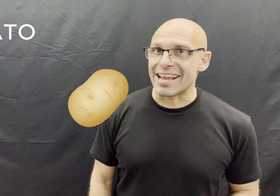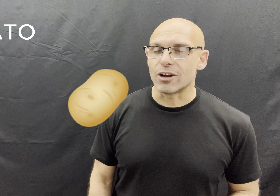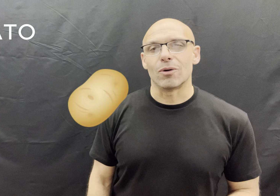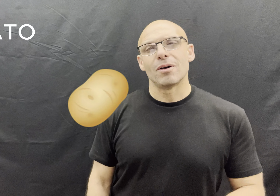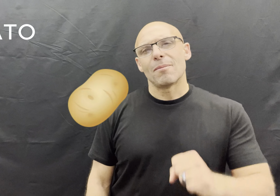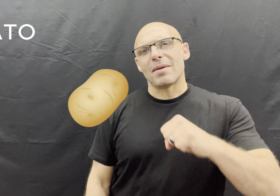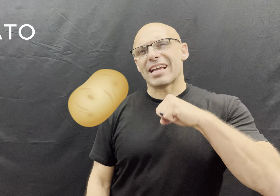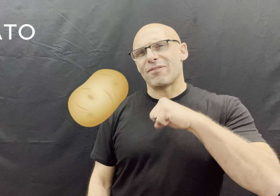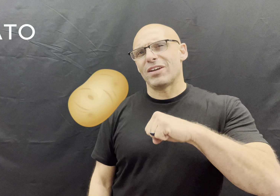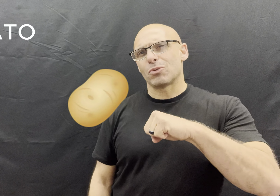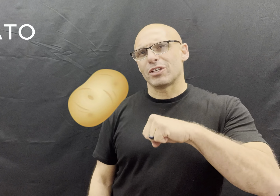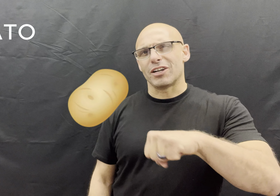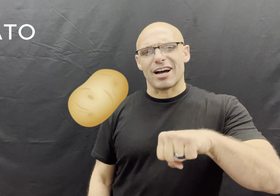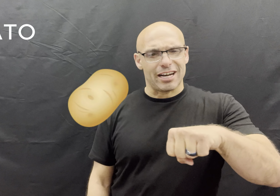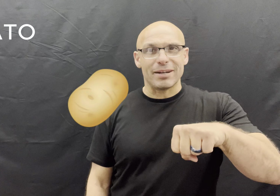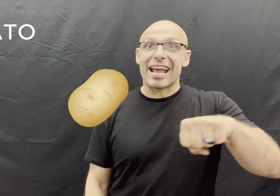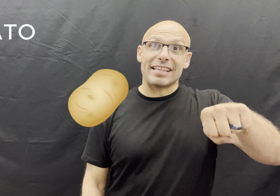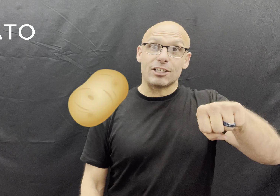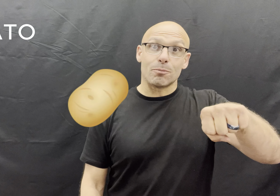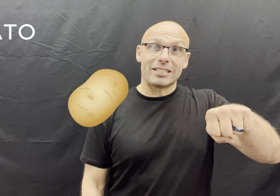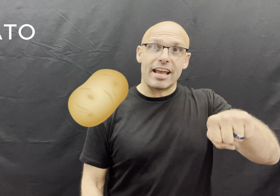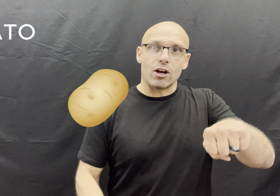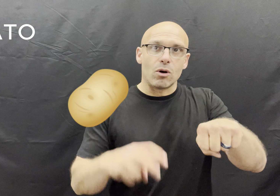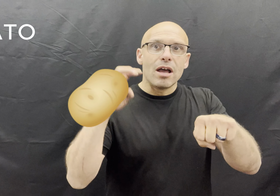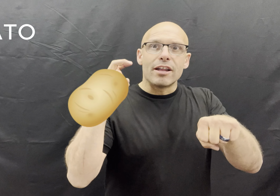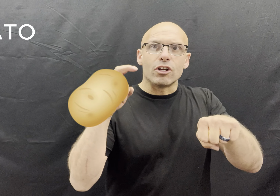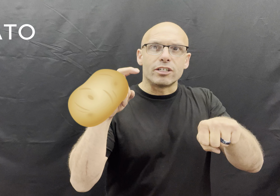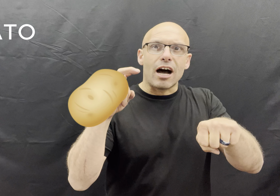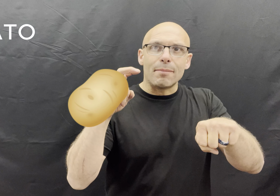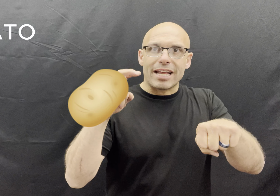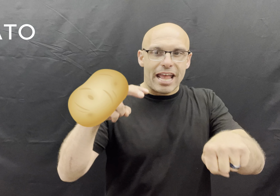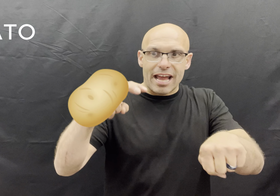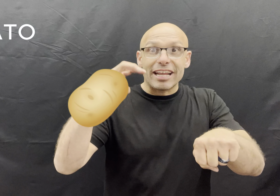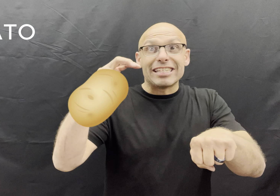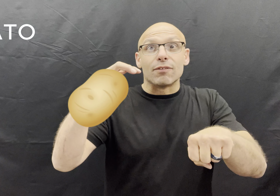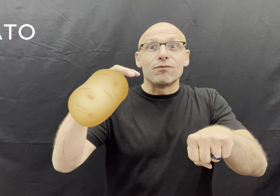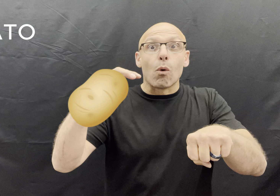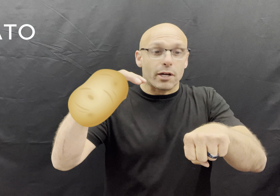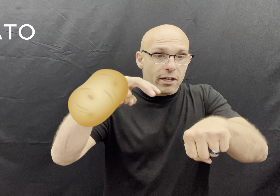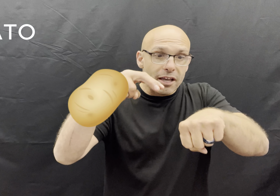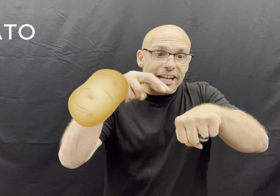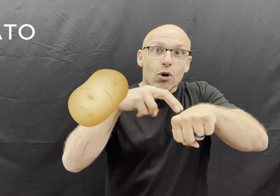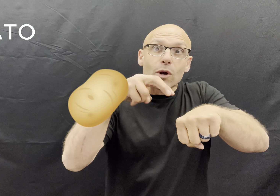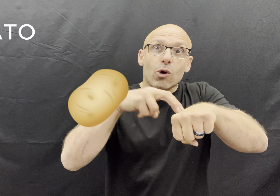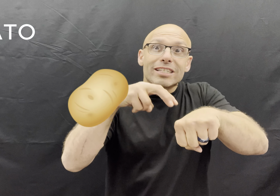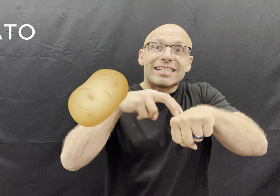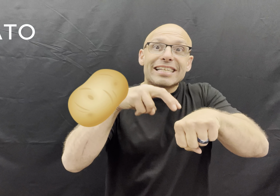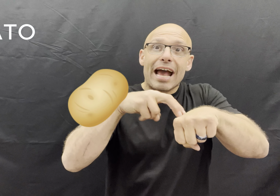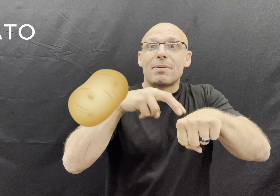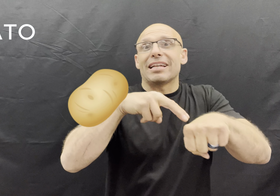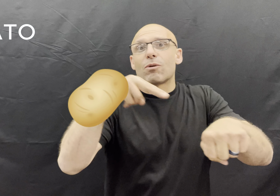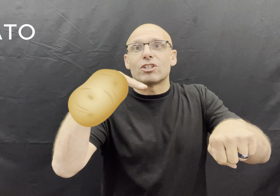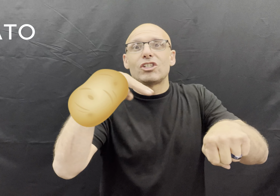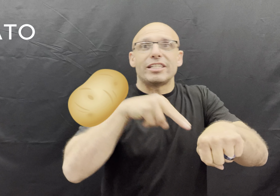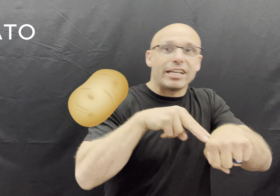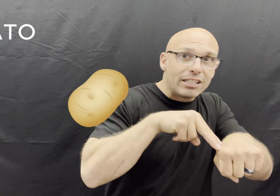Potato. Make a fist with your non-dominant hand. That's your potato. And your dominant hand is the fork. And so we're going to tap it like we're sticking the